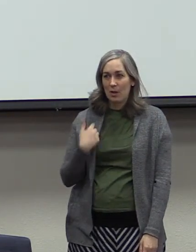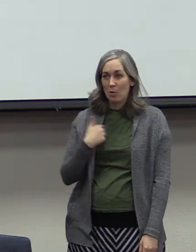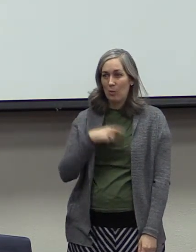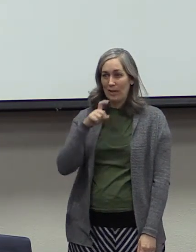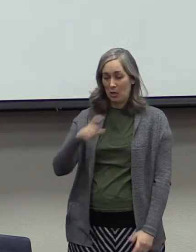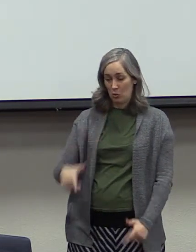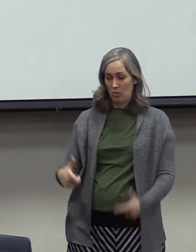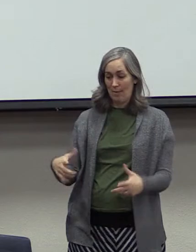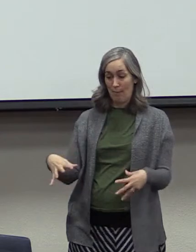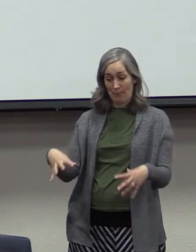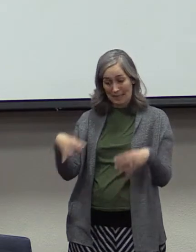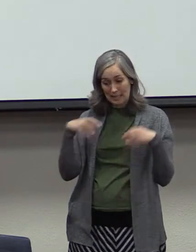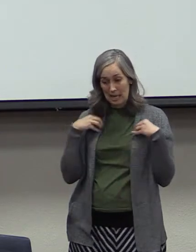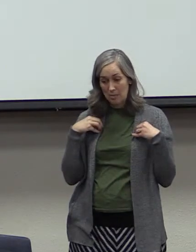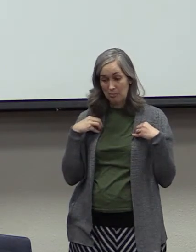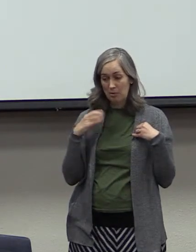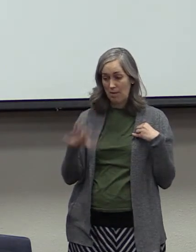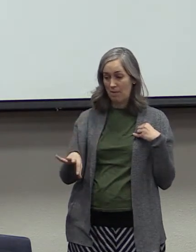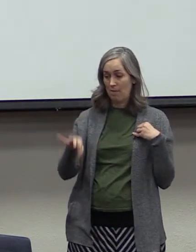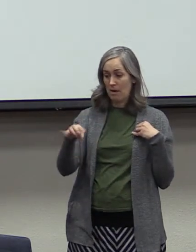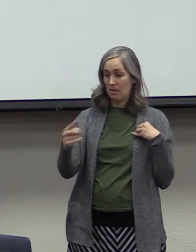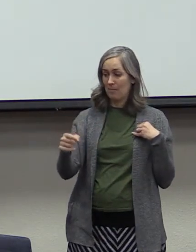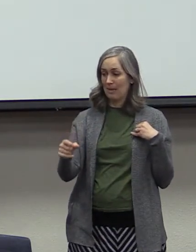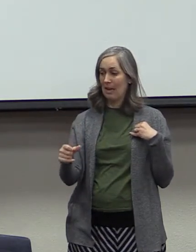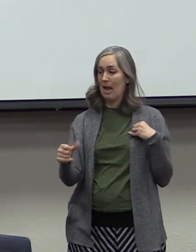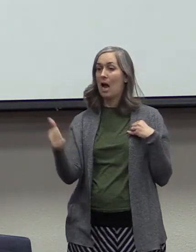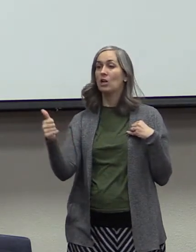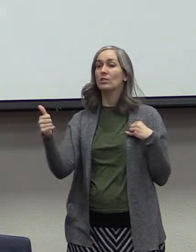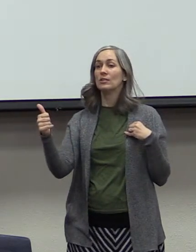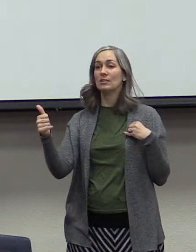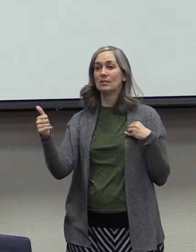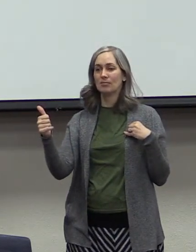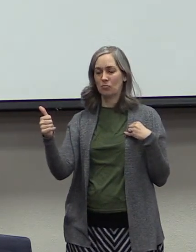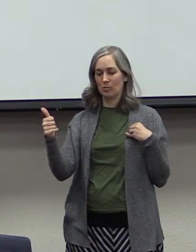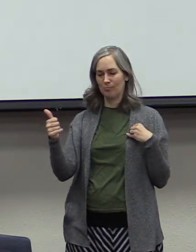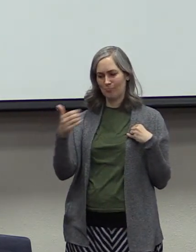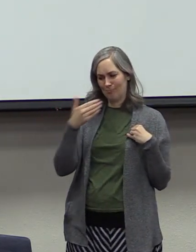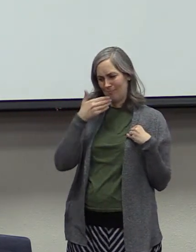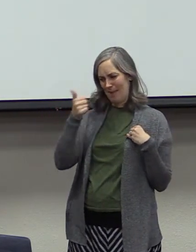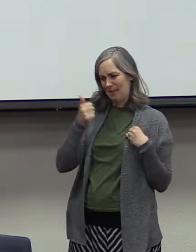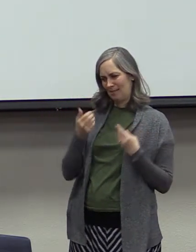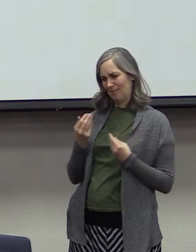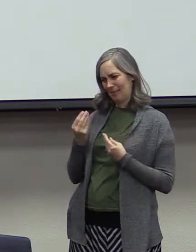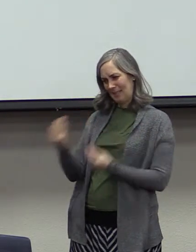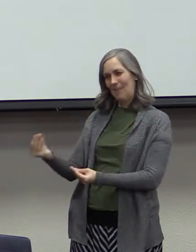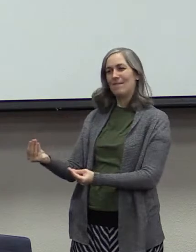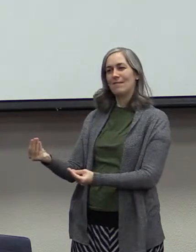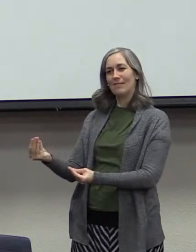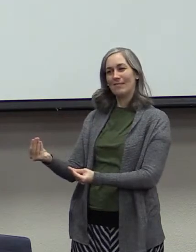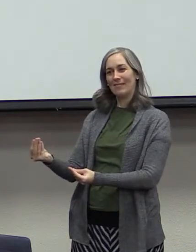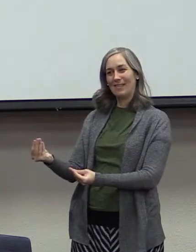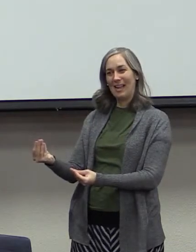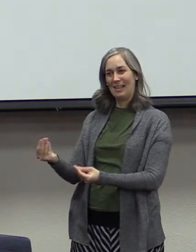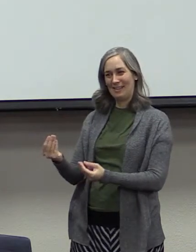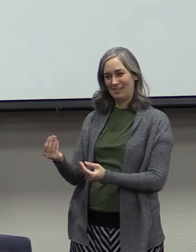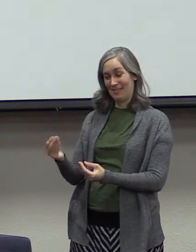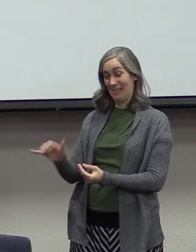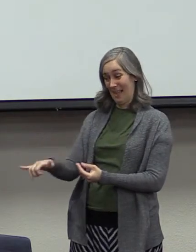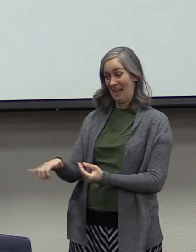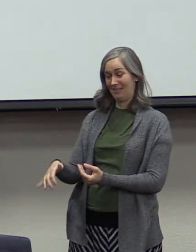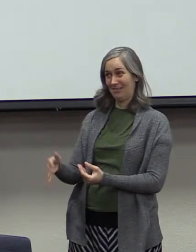find something else to give our best at and give that to the